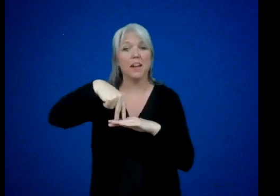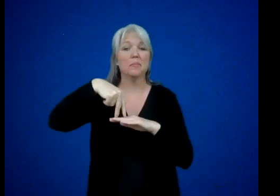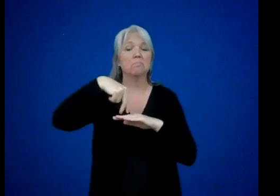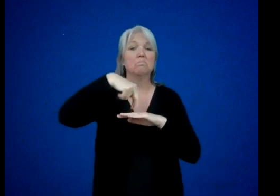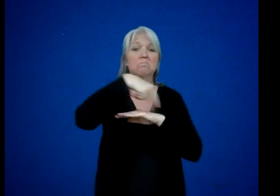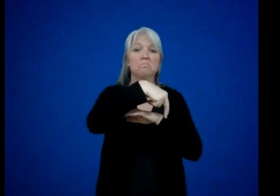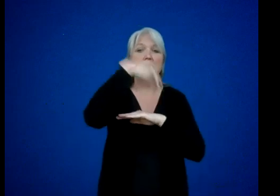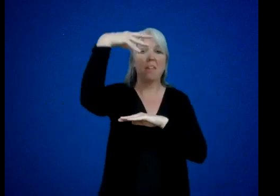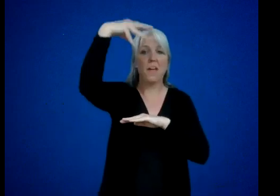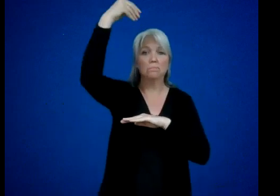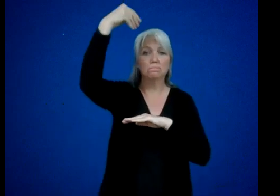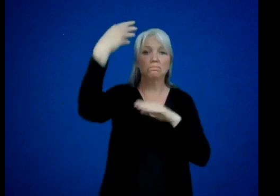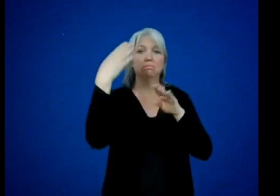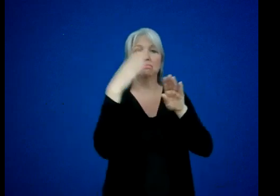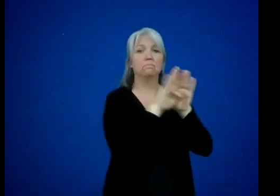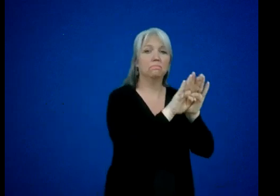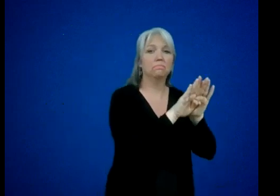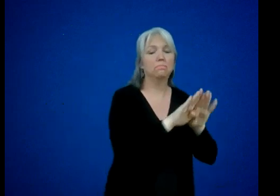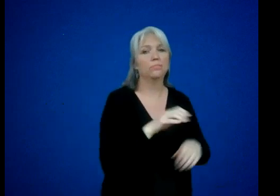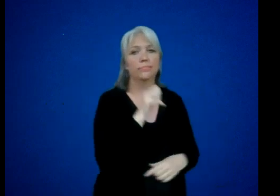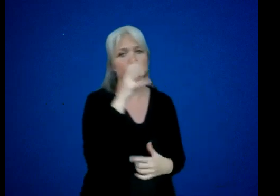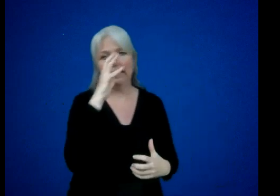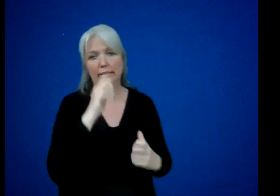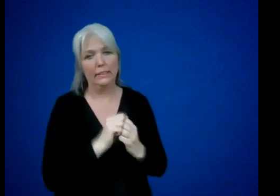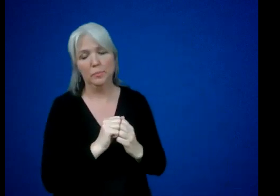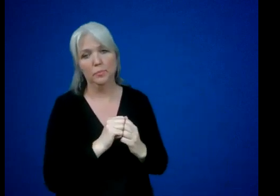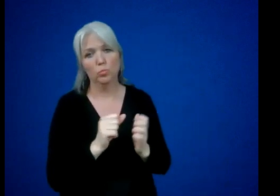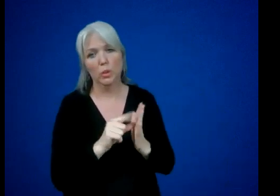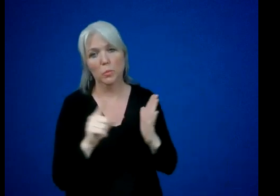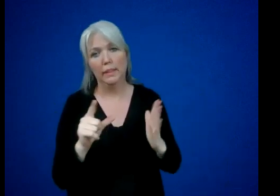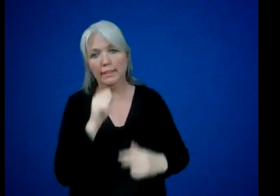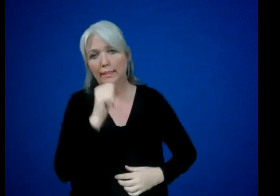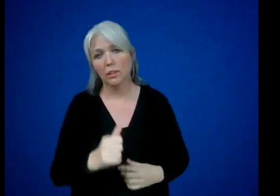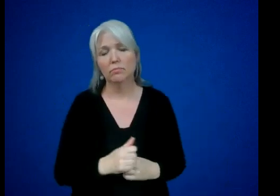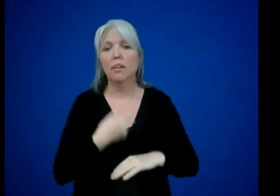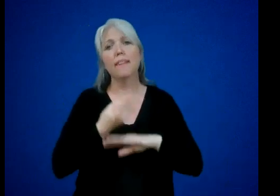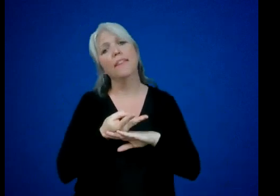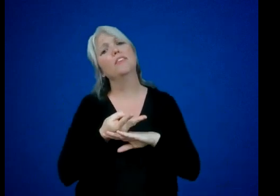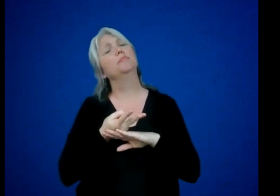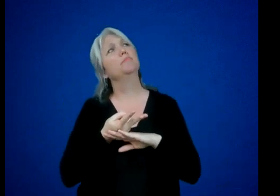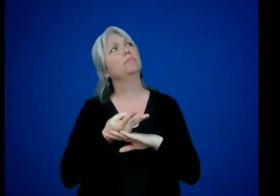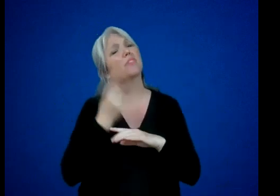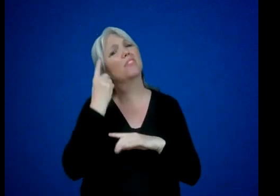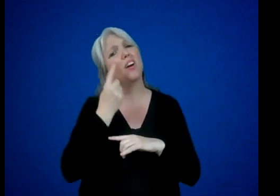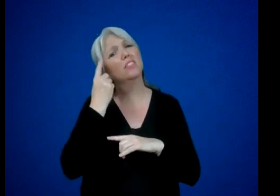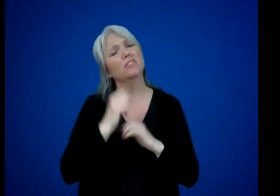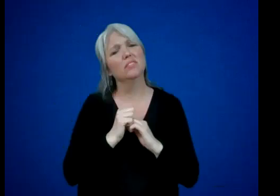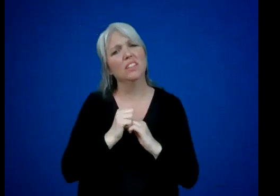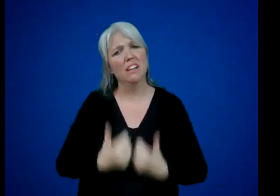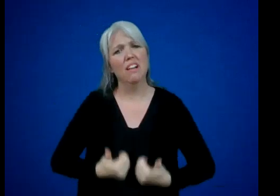the door. I didn't go to sleep right away. I lay there and thought how life was like a litmus